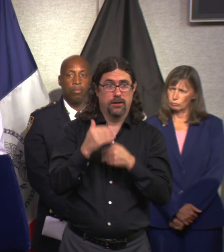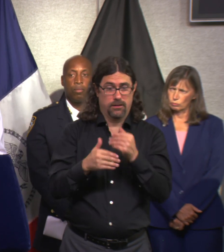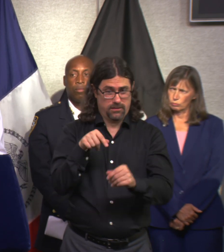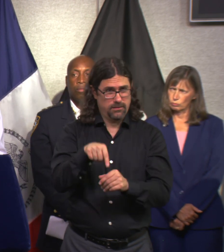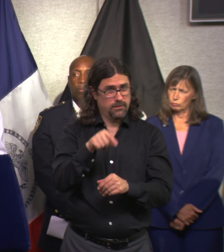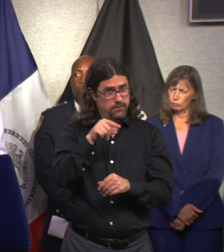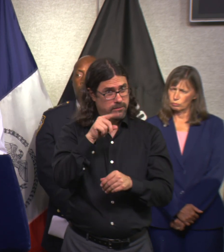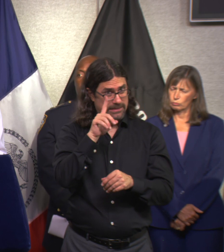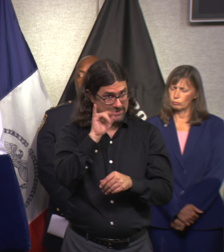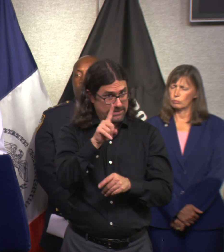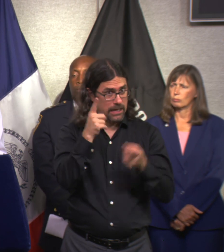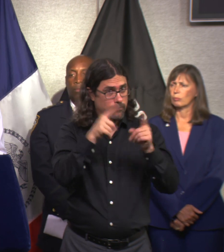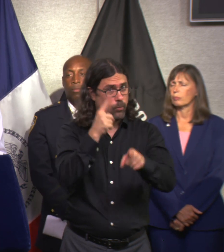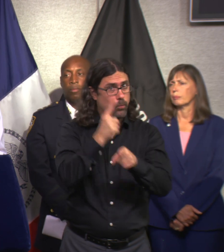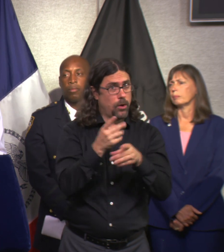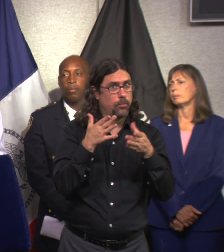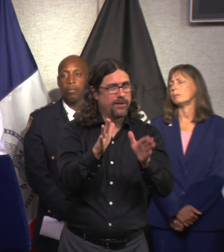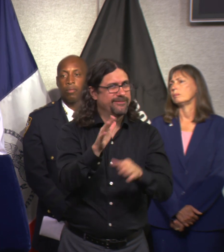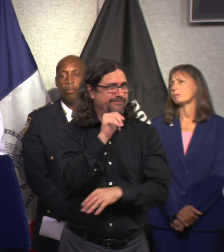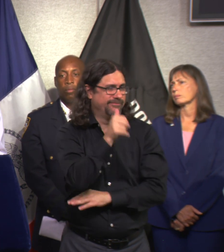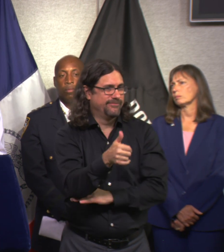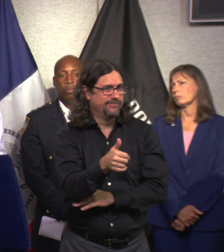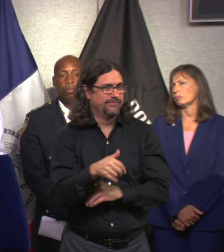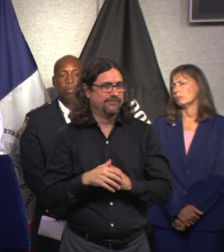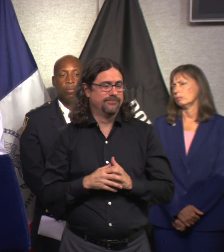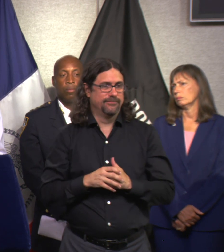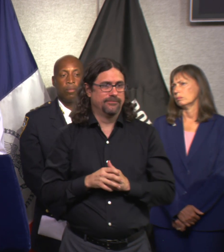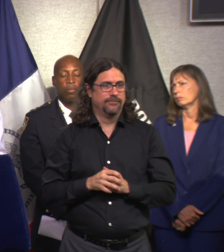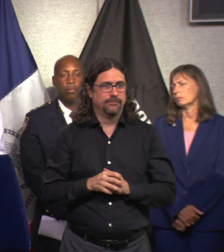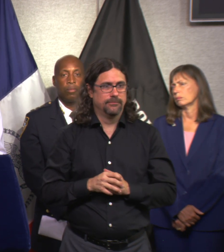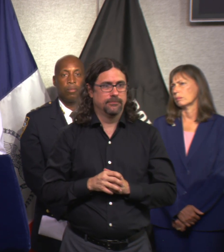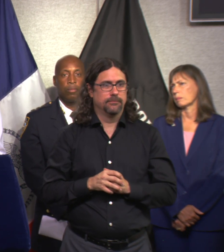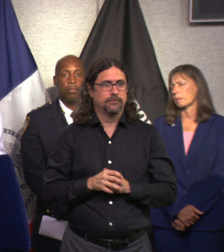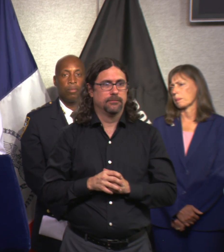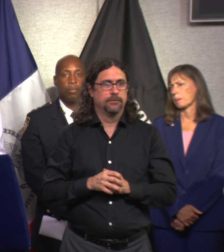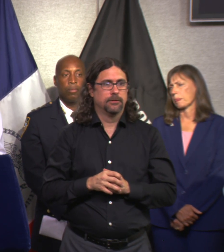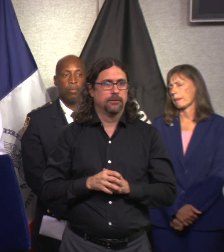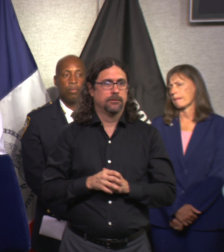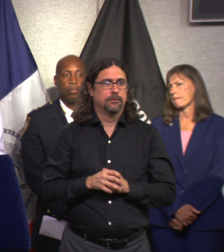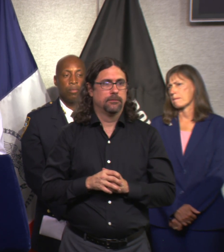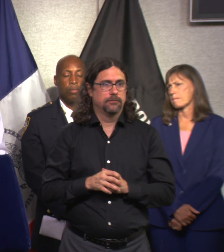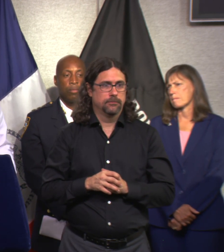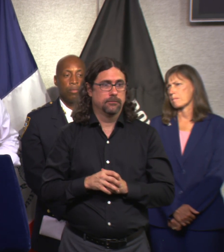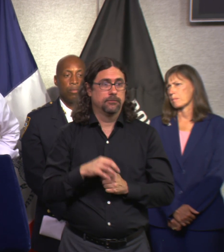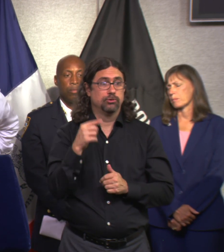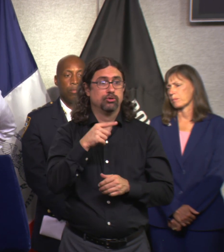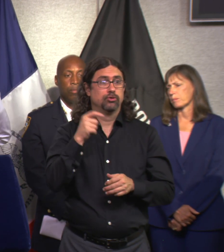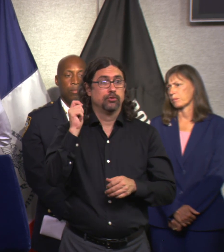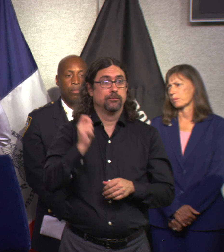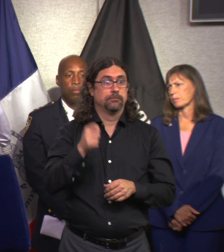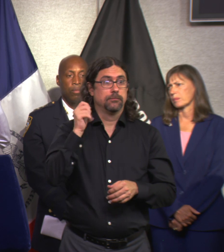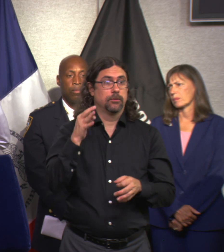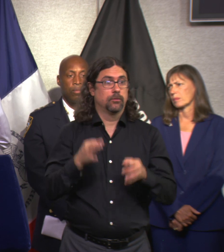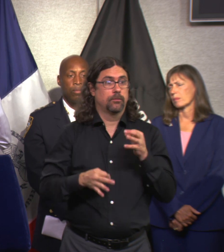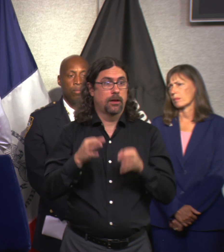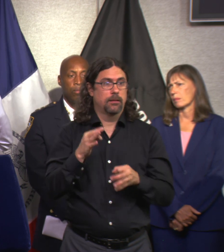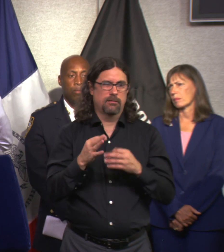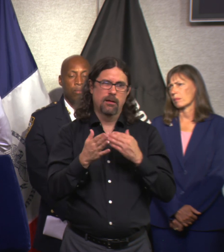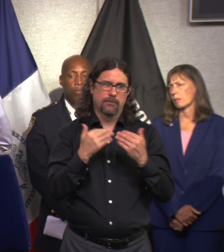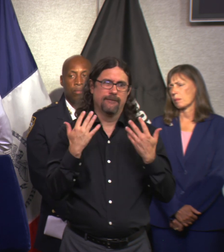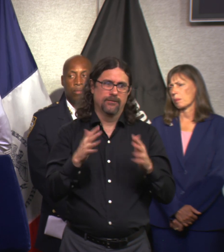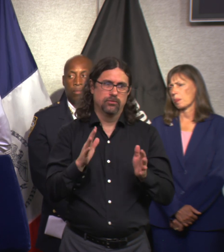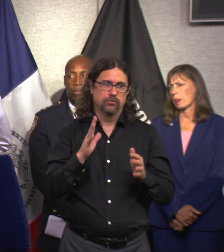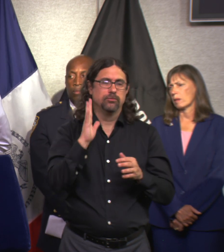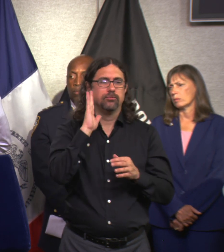Here in New York, the trial is almost done. There will be a decision next month. That will be the end of the process. So I'm not issuing